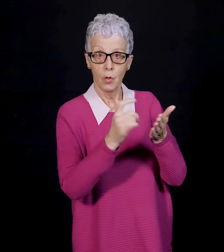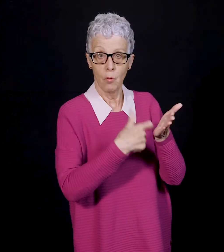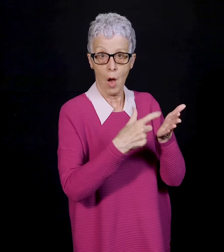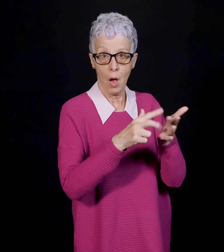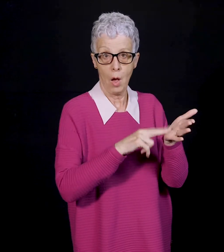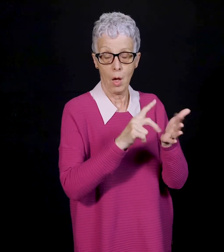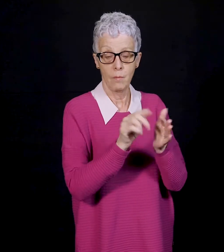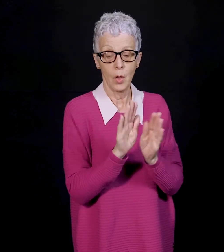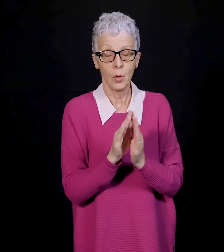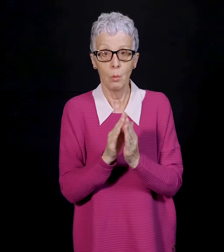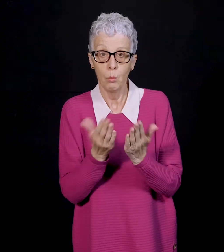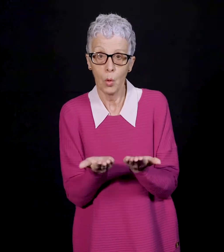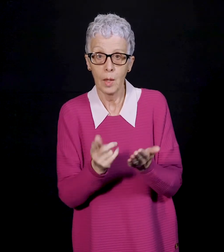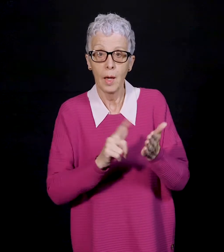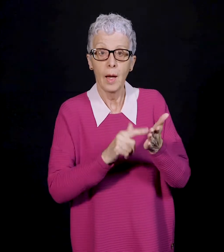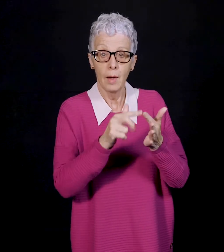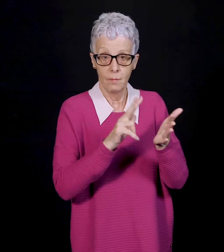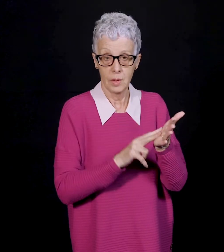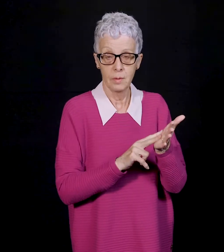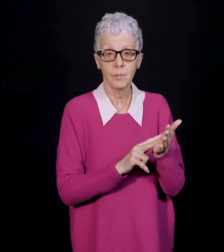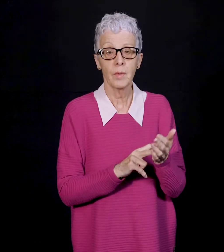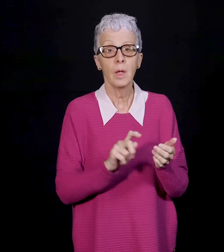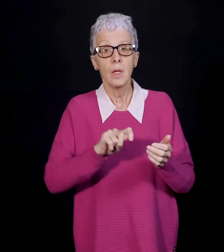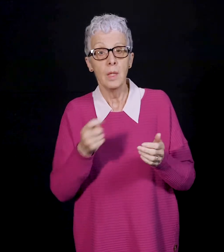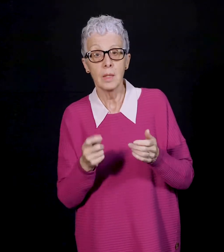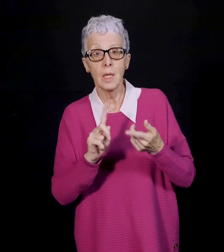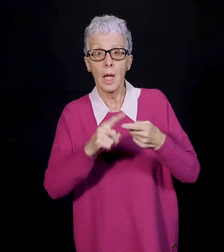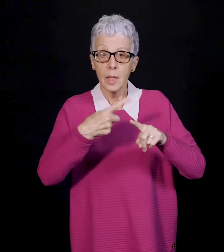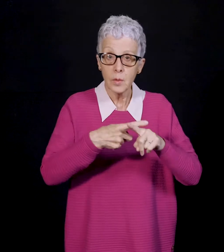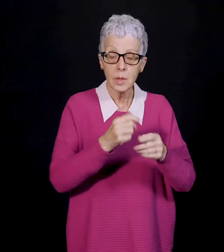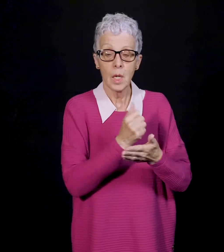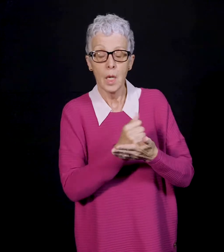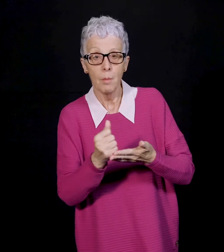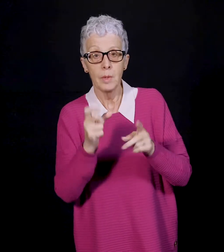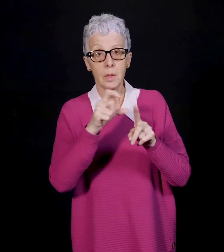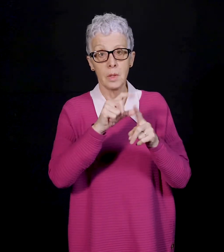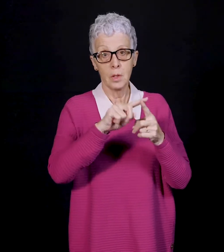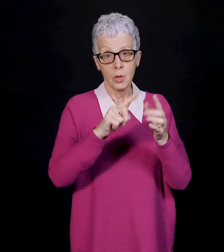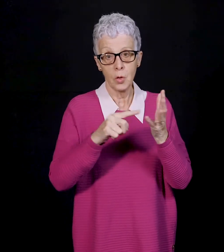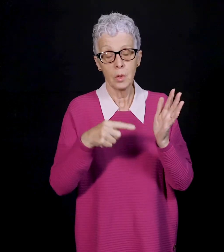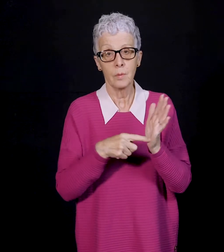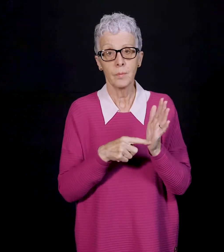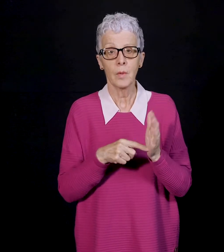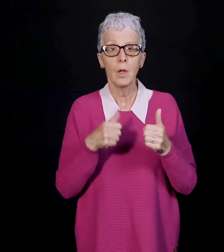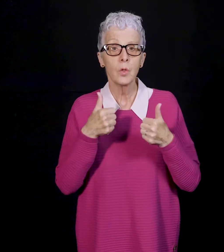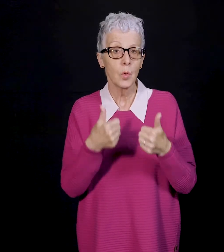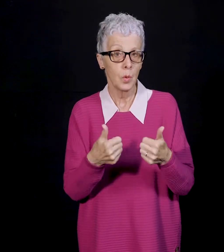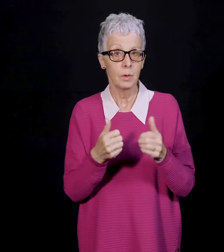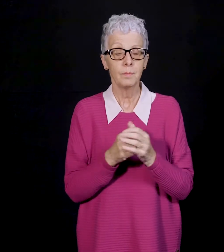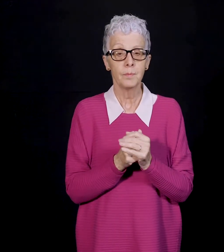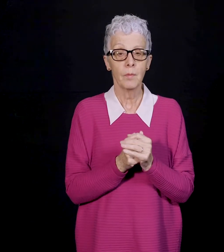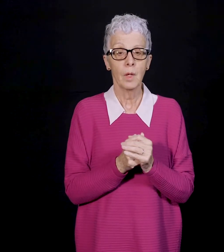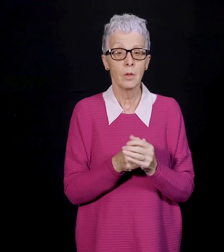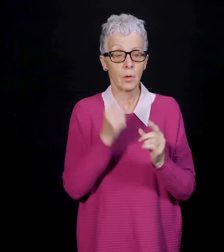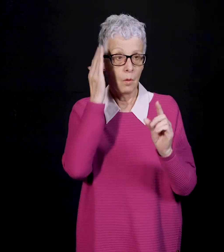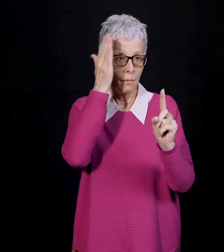of Leviticus. And also we'll be moving on into Exodus and also Numbers and Deuteronomy. So look, it's a fantastic thing for us to be